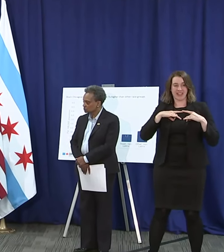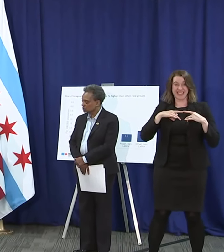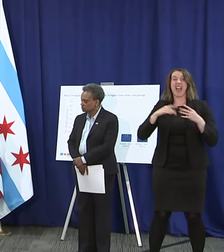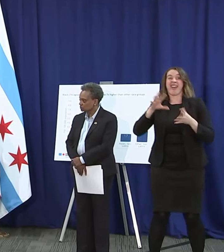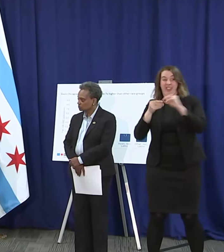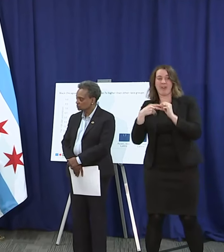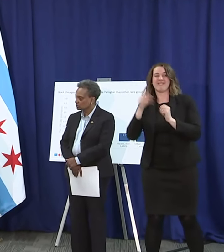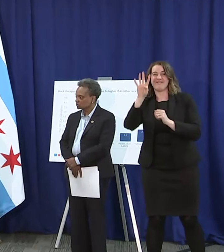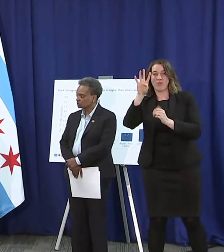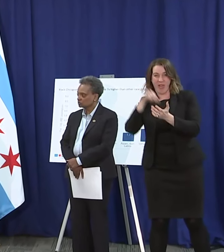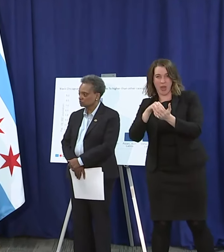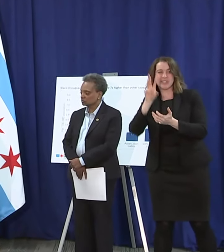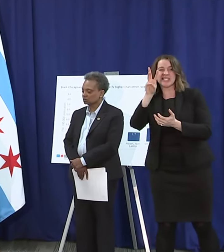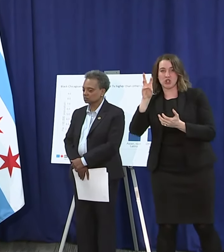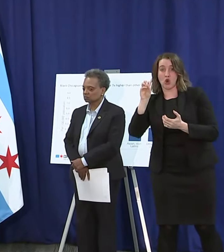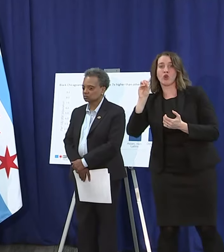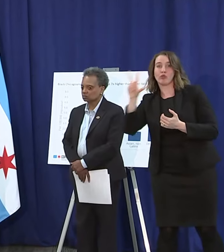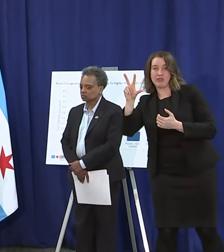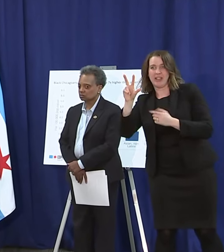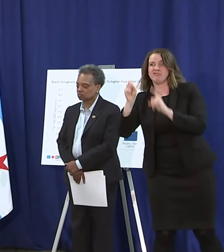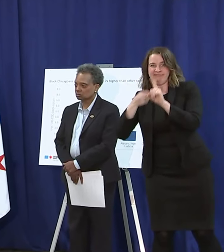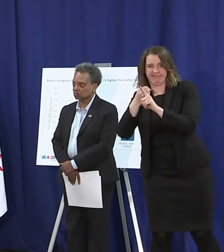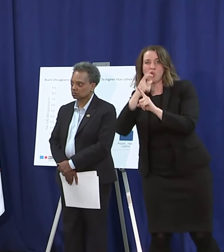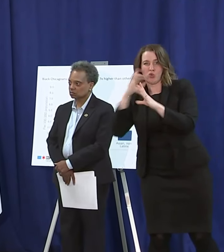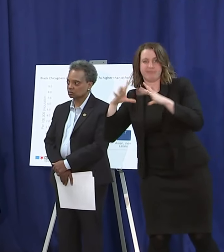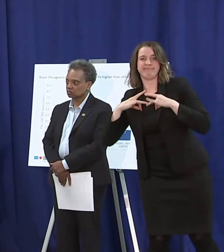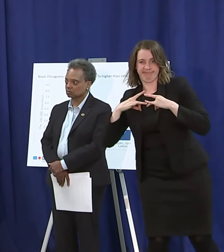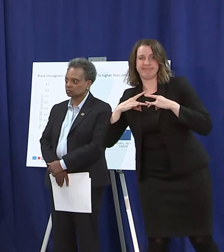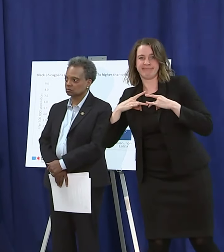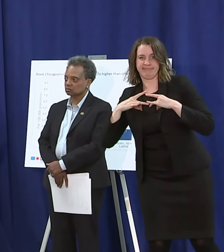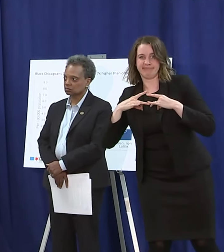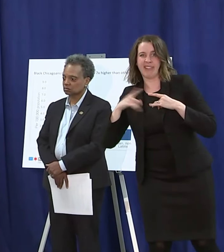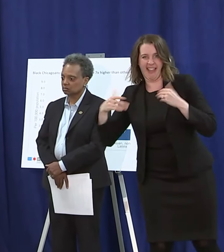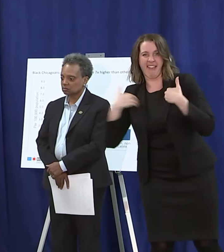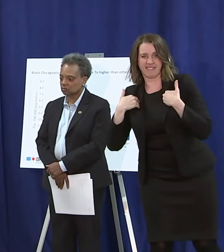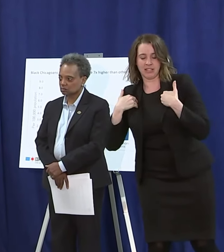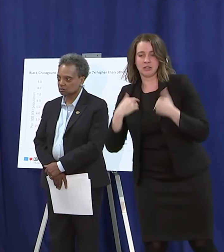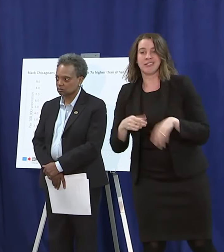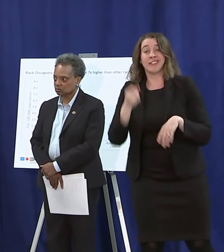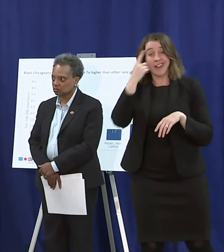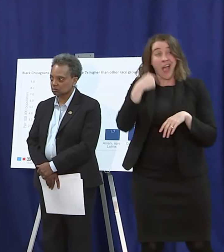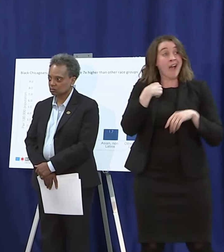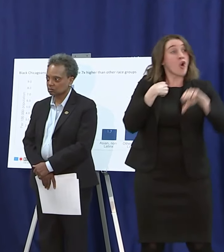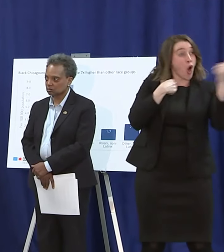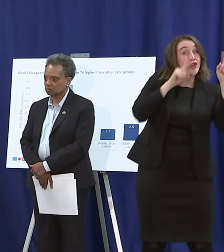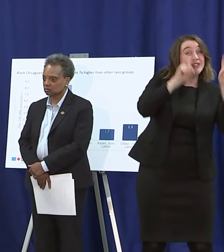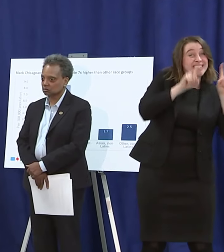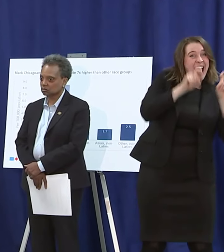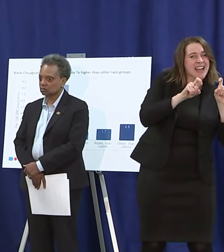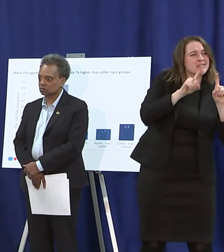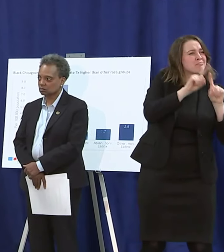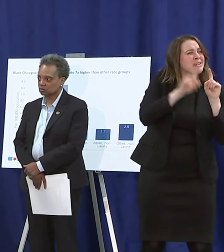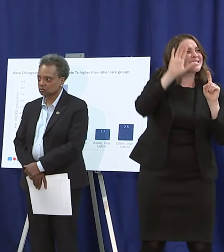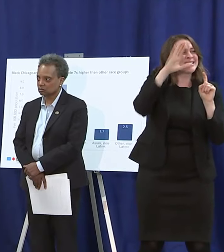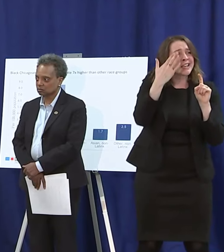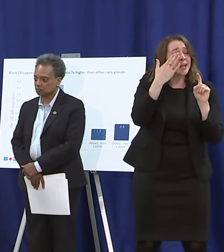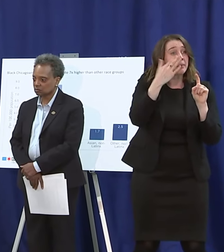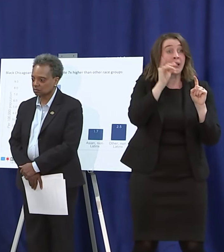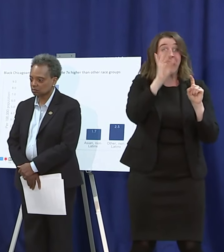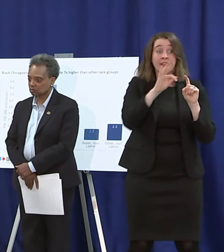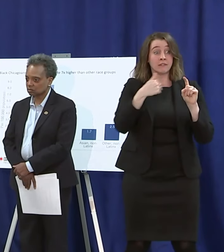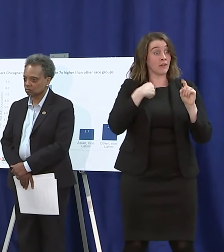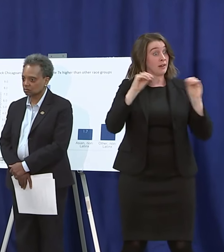We do think there are additional tests that have been done, but we're still having some issues sometimes getting negative test results back through